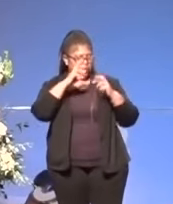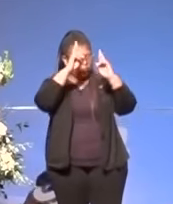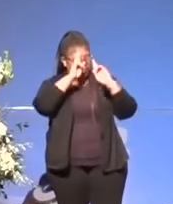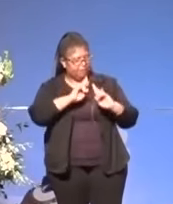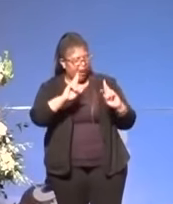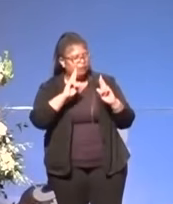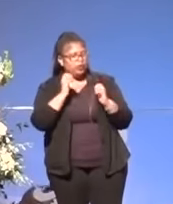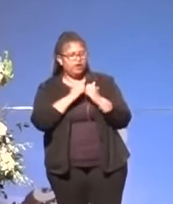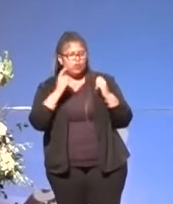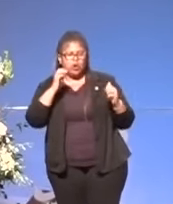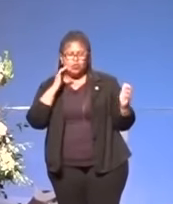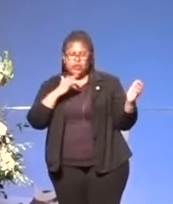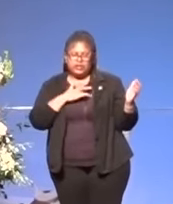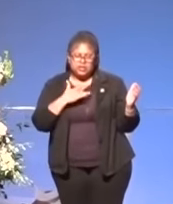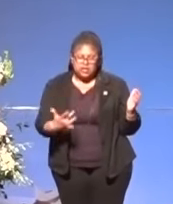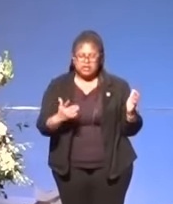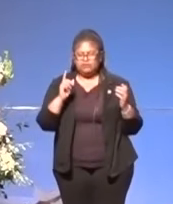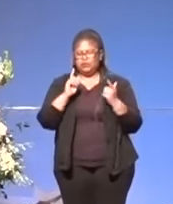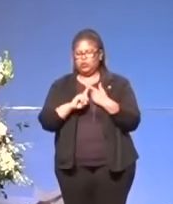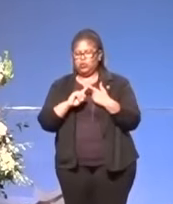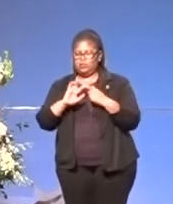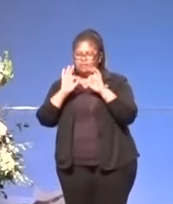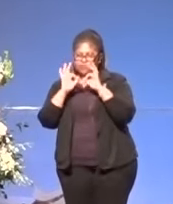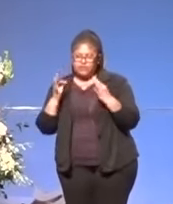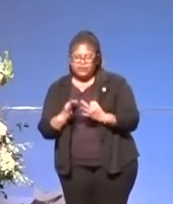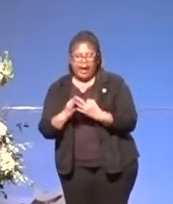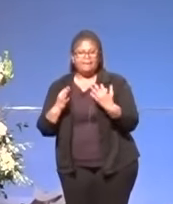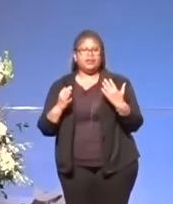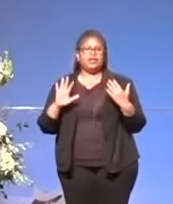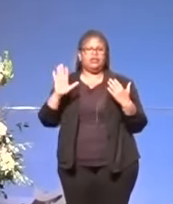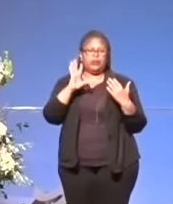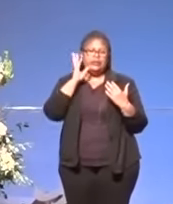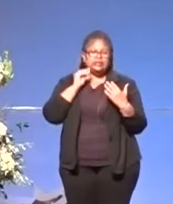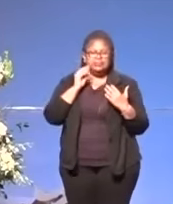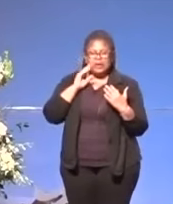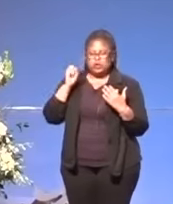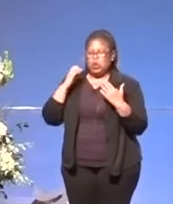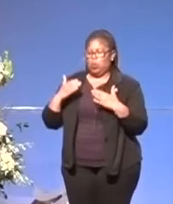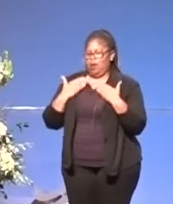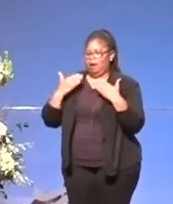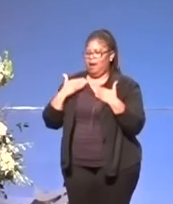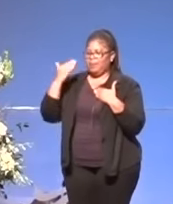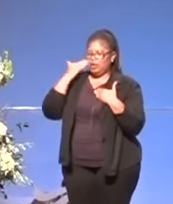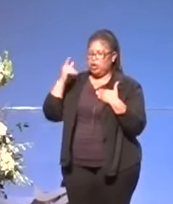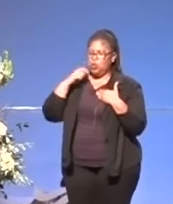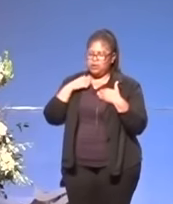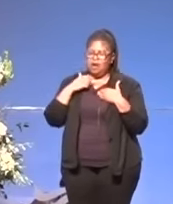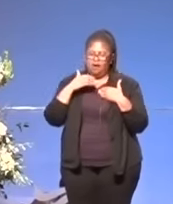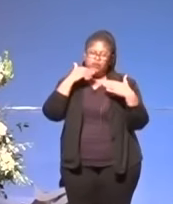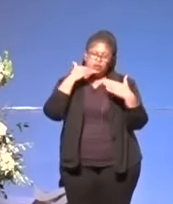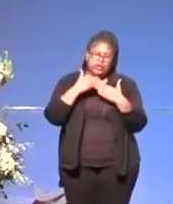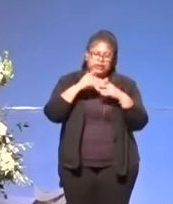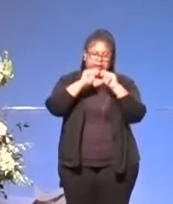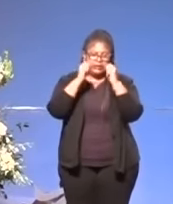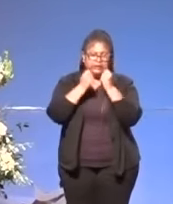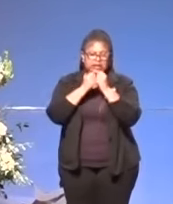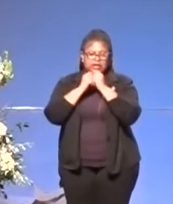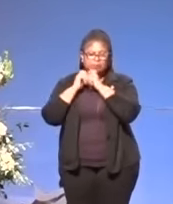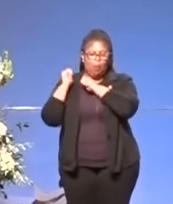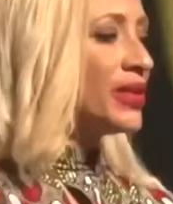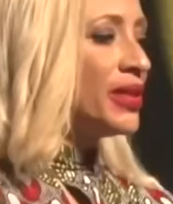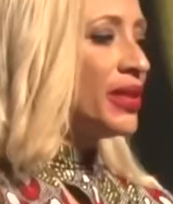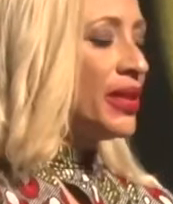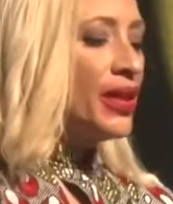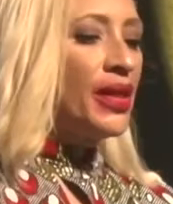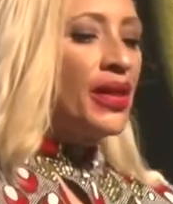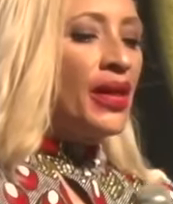was sensitive to what the family is facing. And we're just glad to know that we have such a great team here in Houston. And so me,